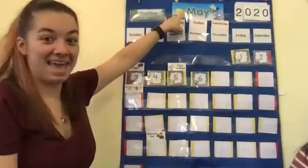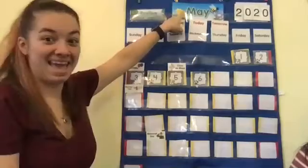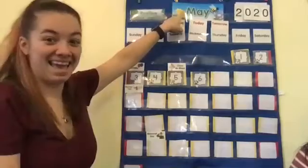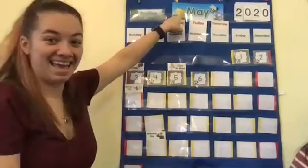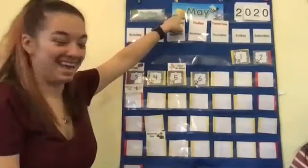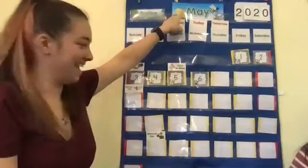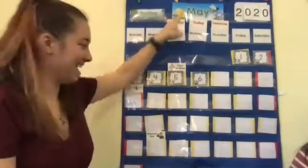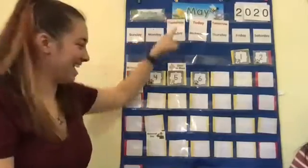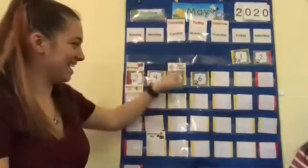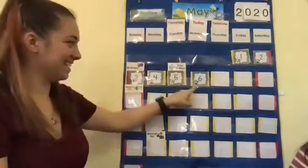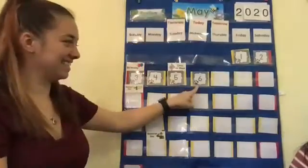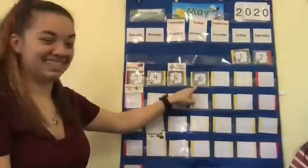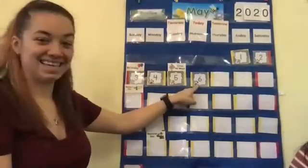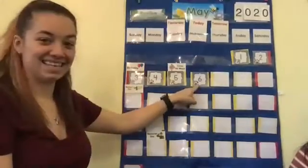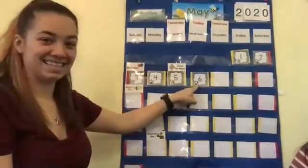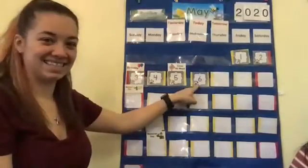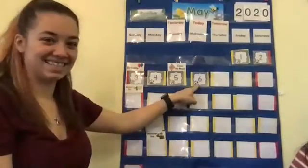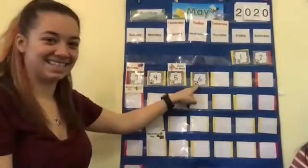May 6th,